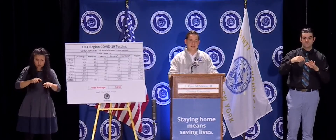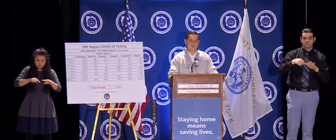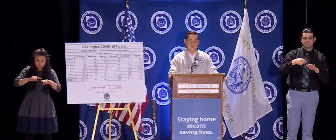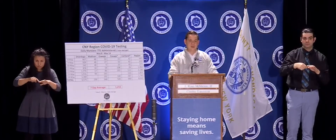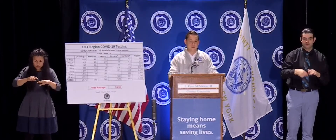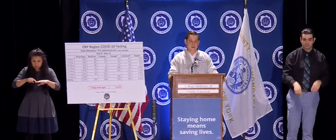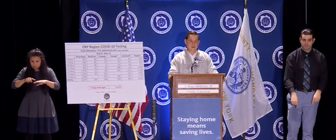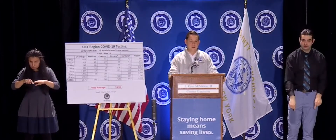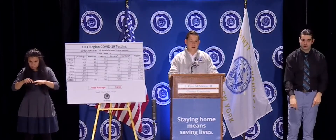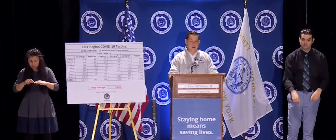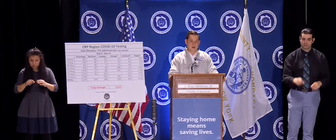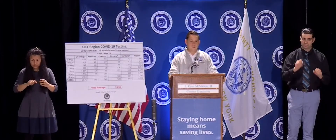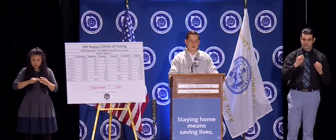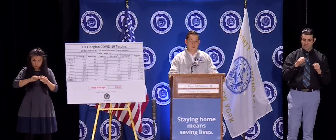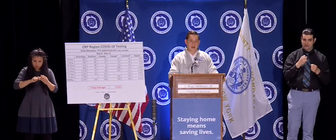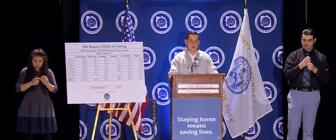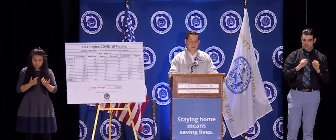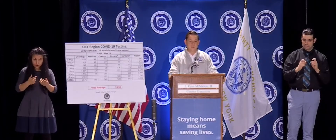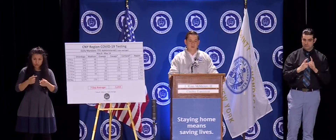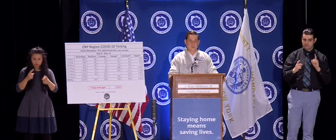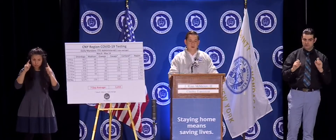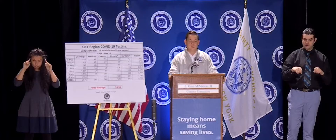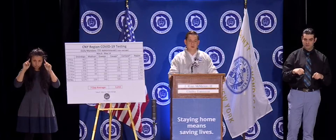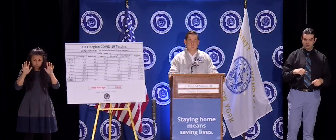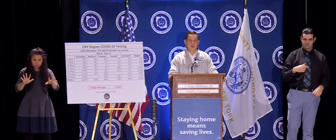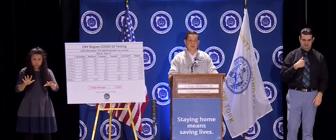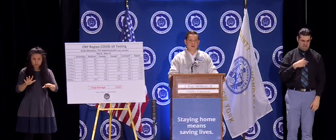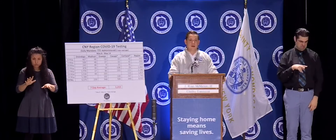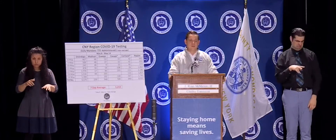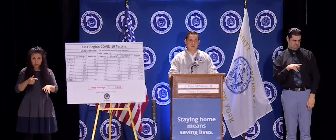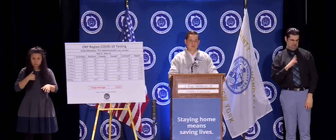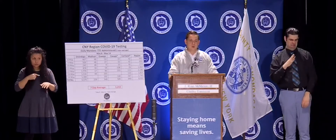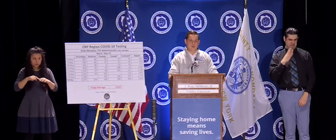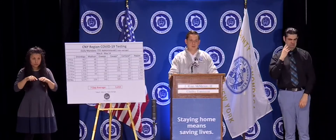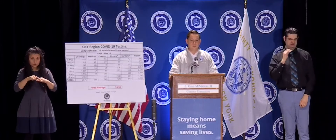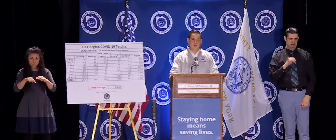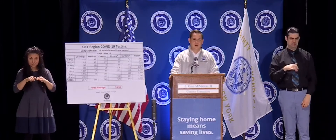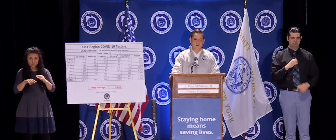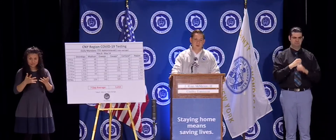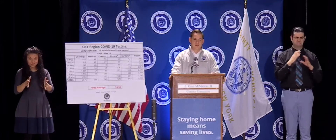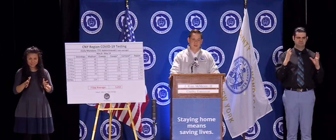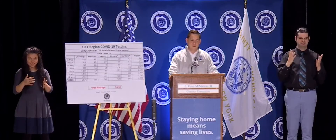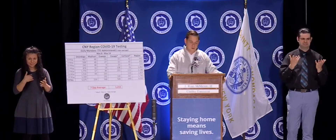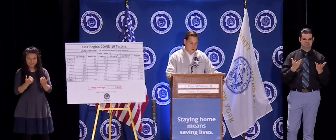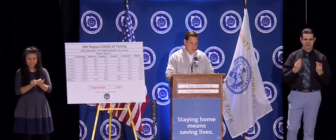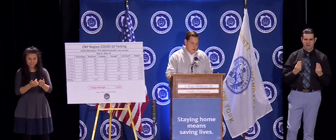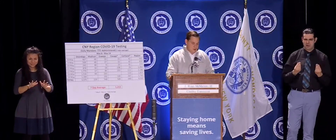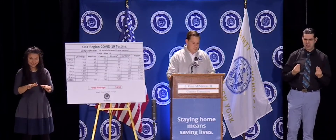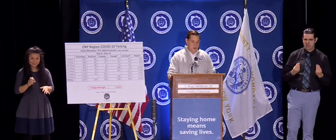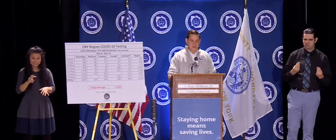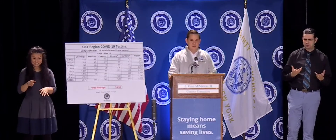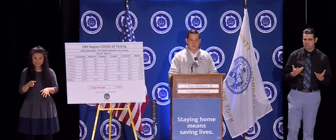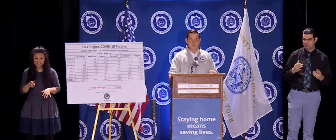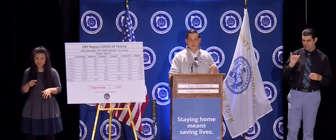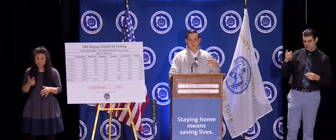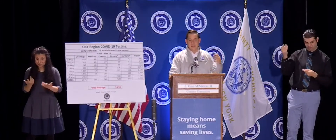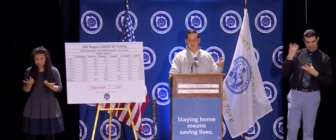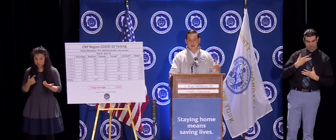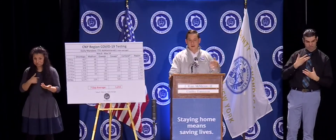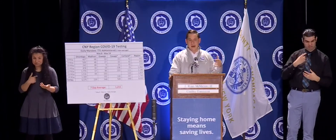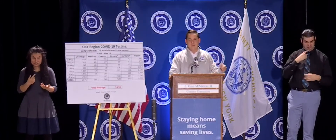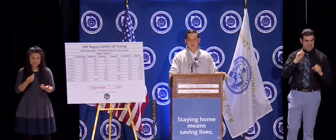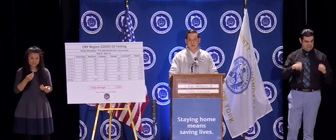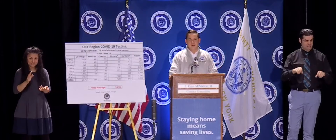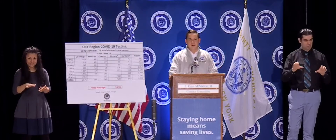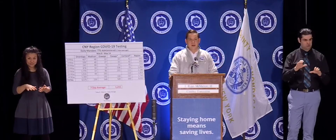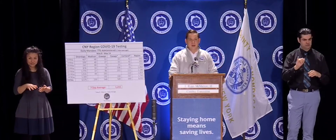very safely. I've never had a manicure or pedicure, but I'm being told this can be done very safely. So let's make sure that that